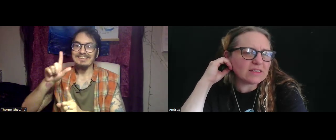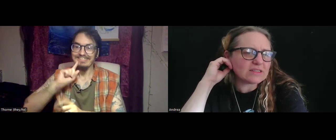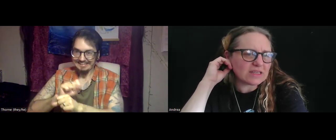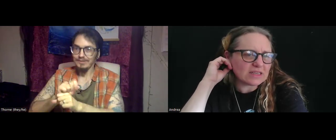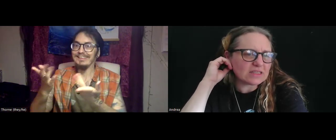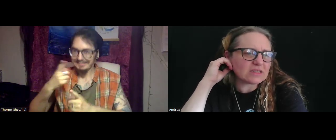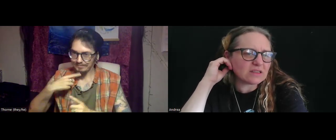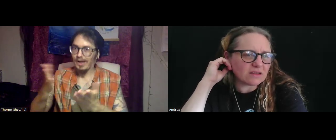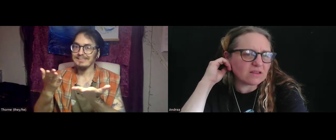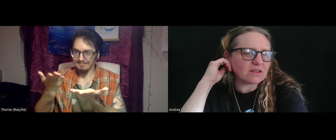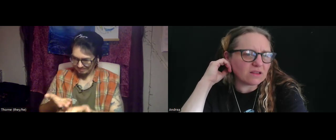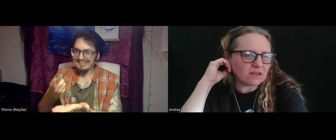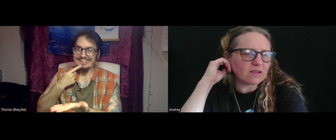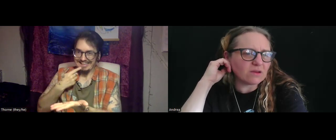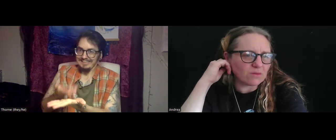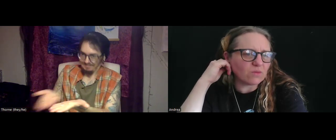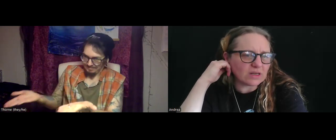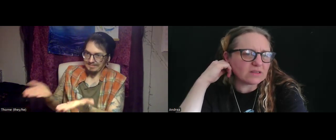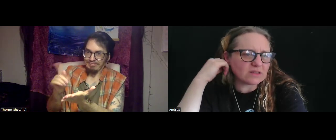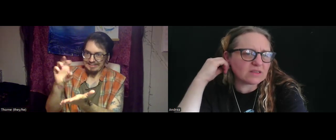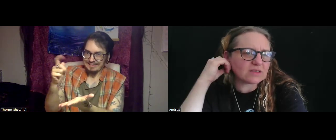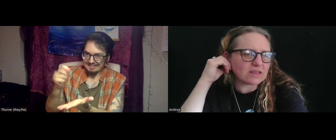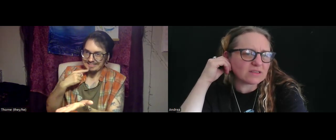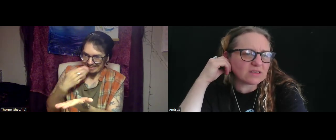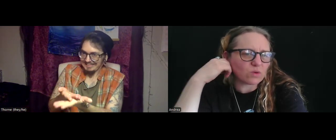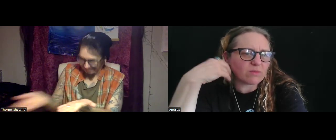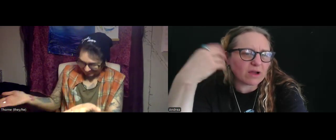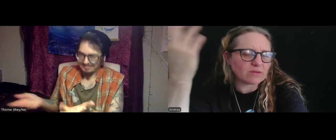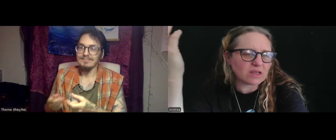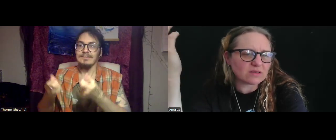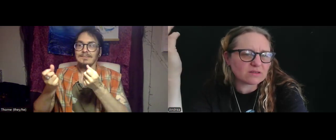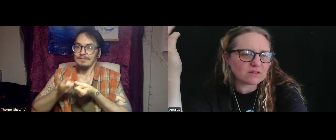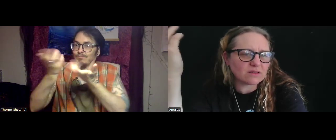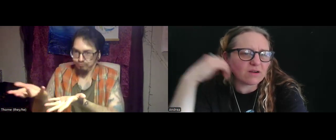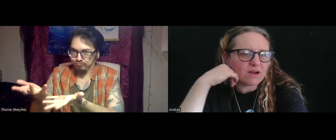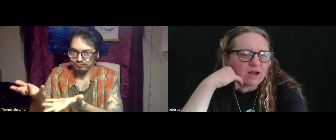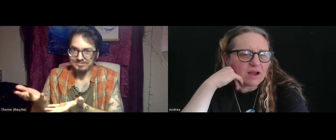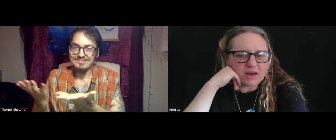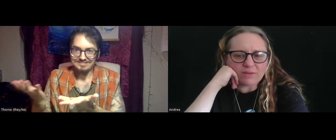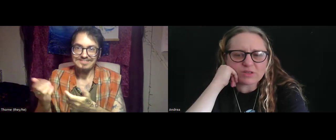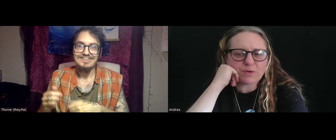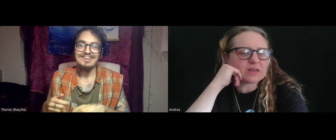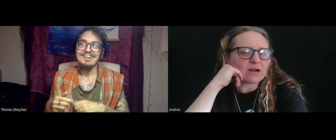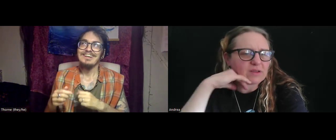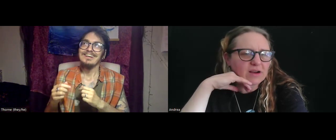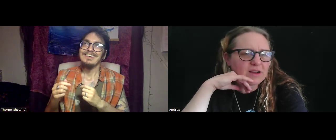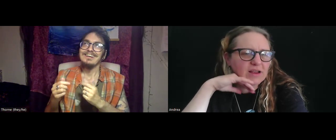this is the what is it says, this is what the Bible says, and I'm just putting it out there.